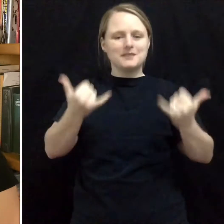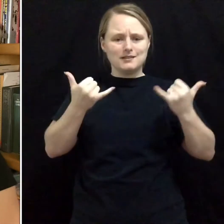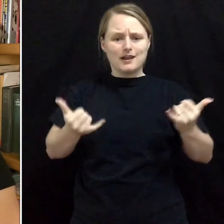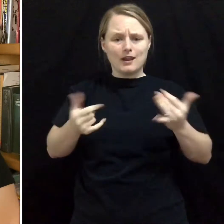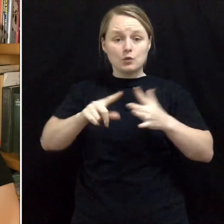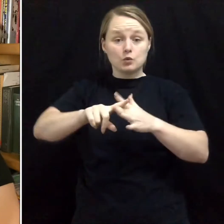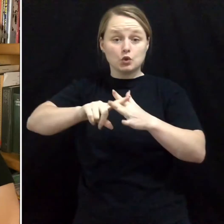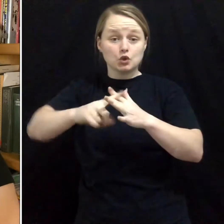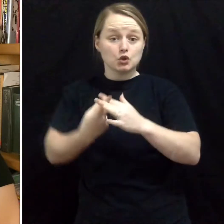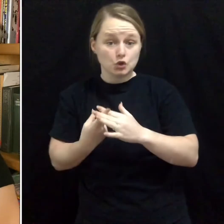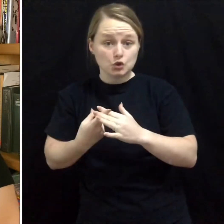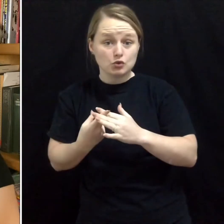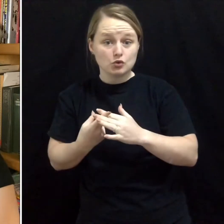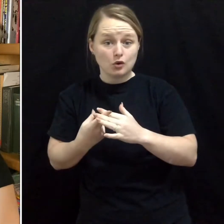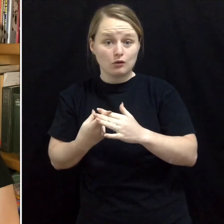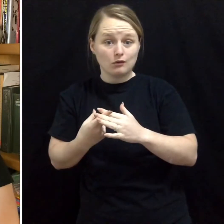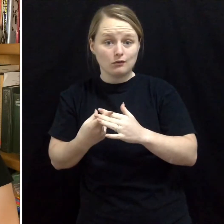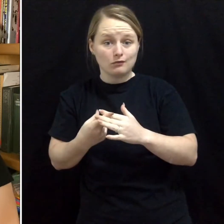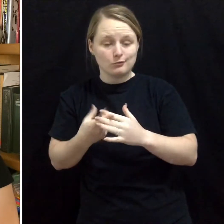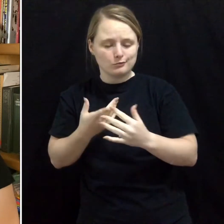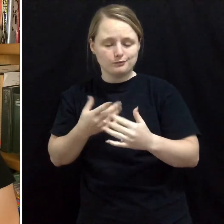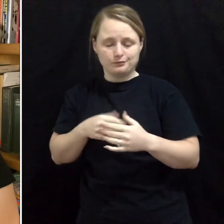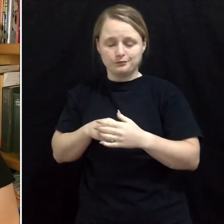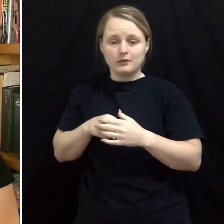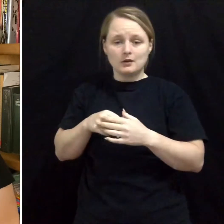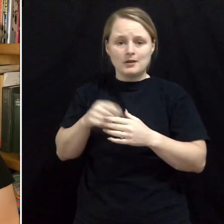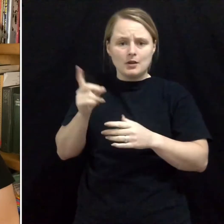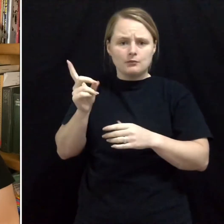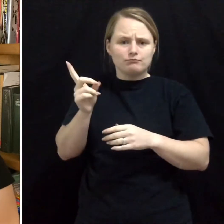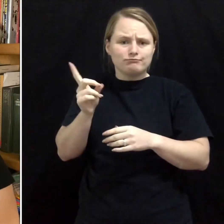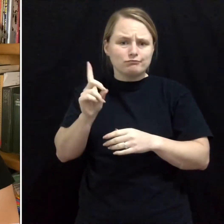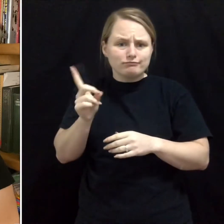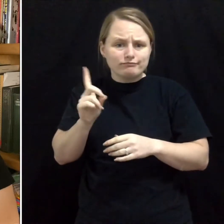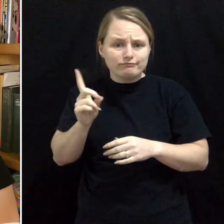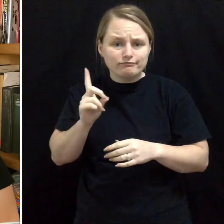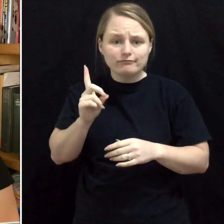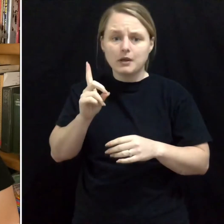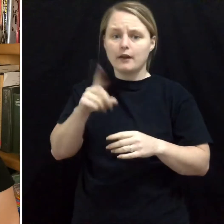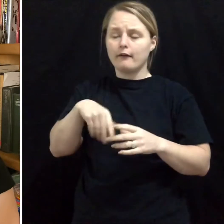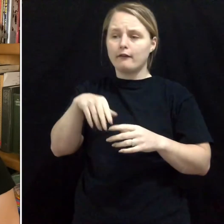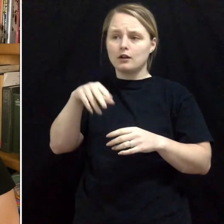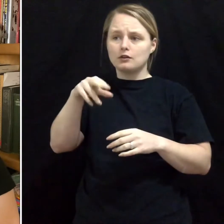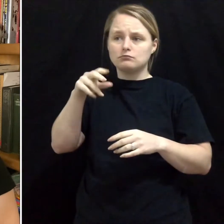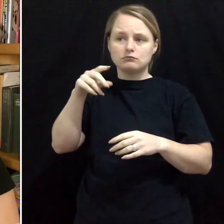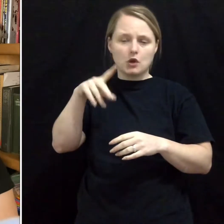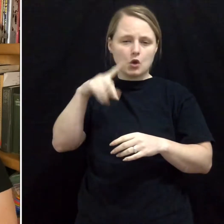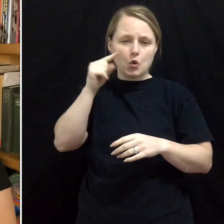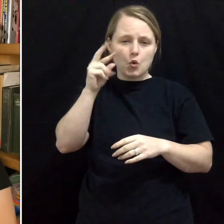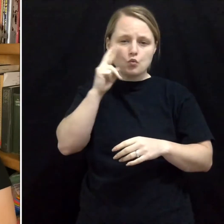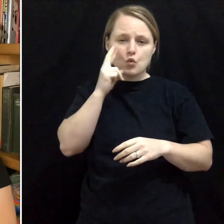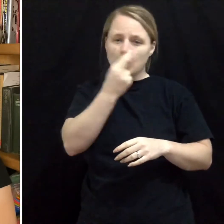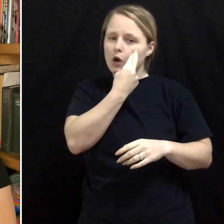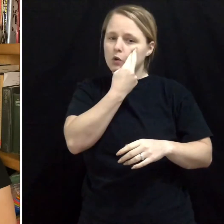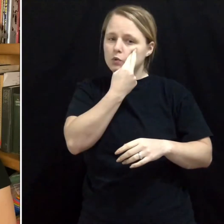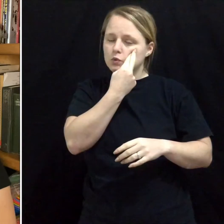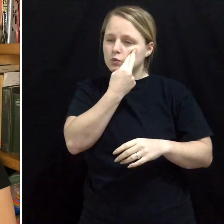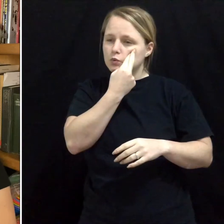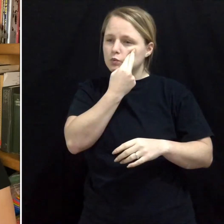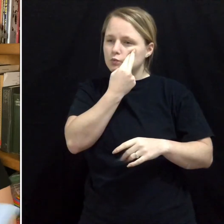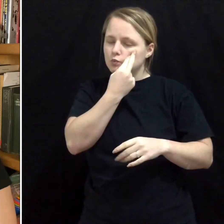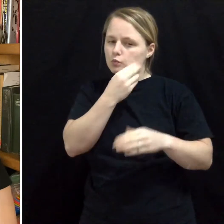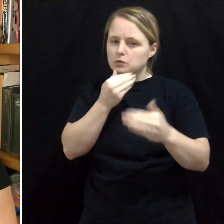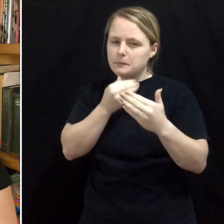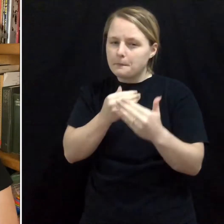where we left off just before Thunder Rose took her first trip to Abilene. And as you